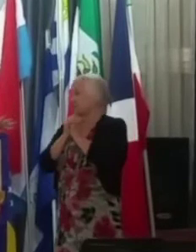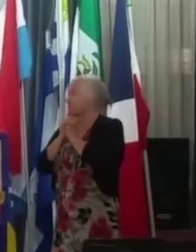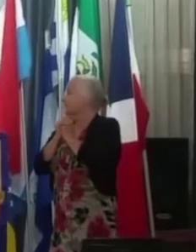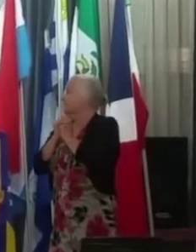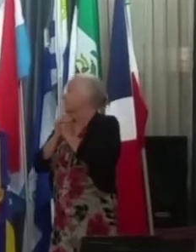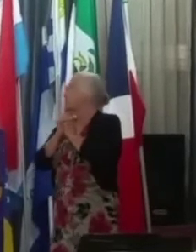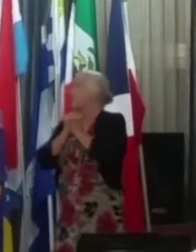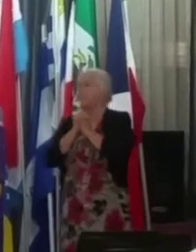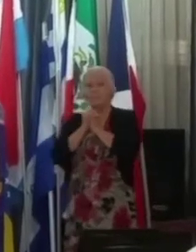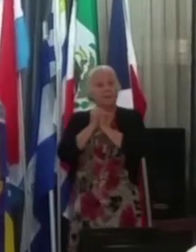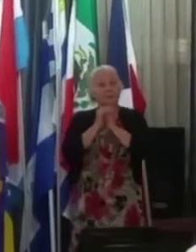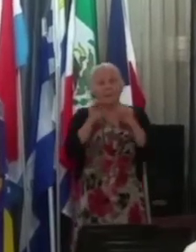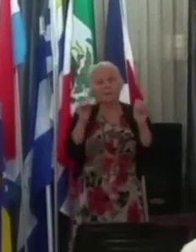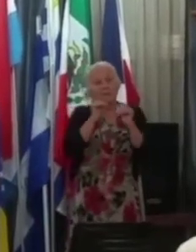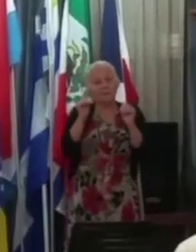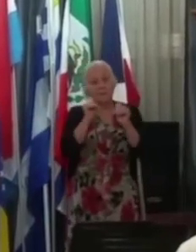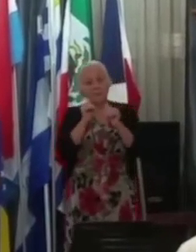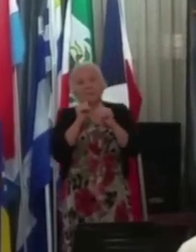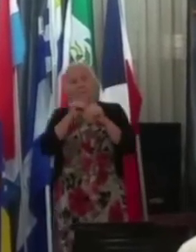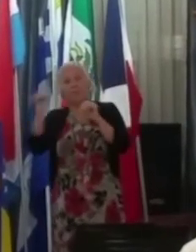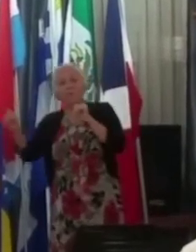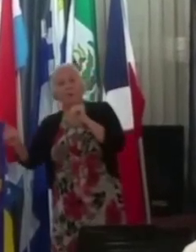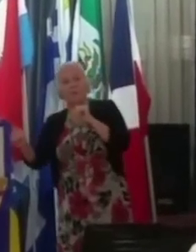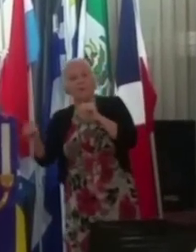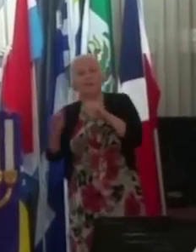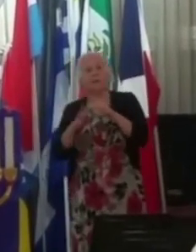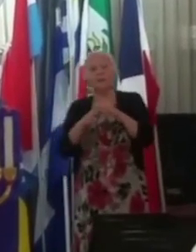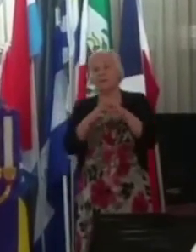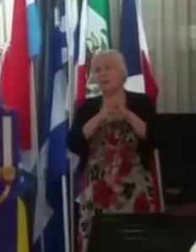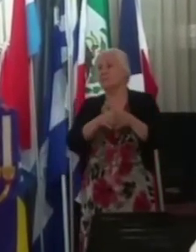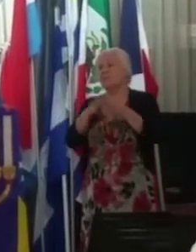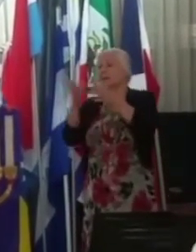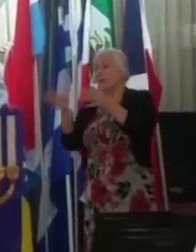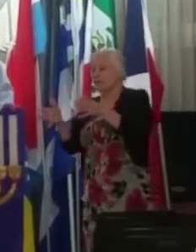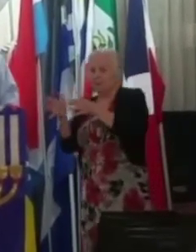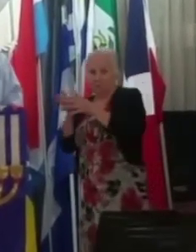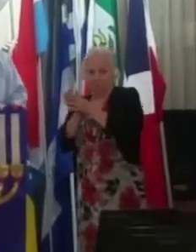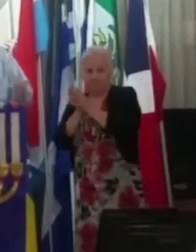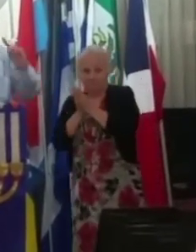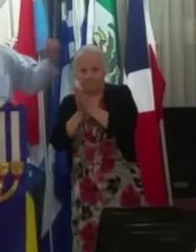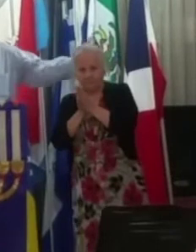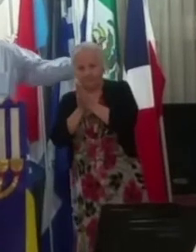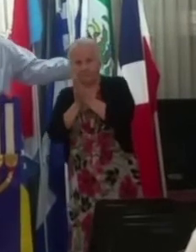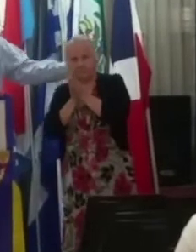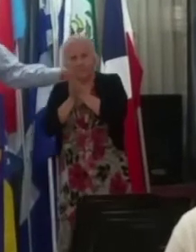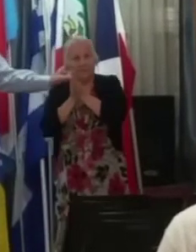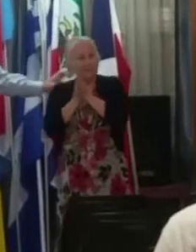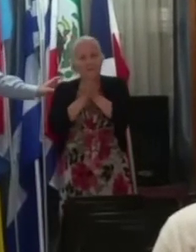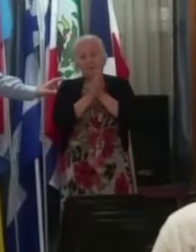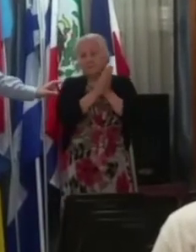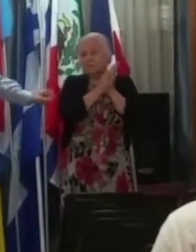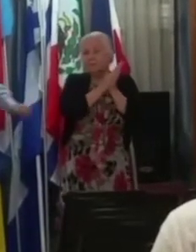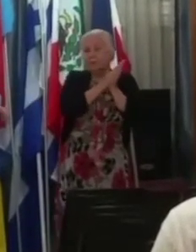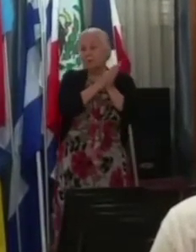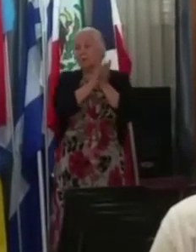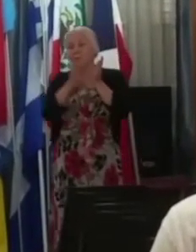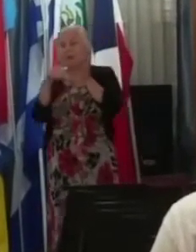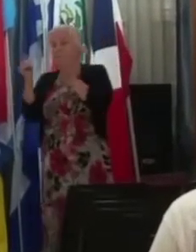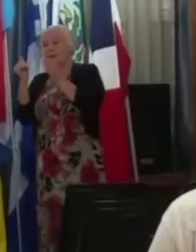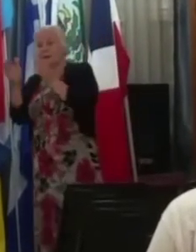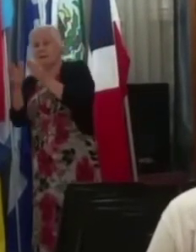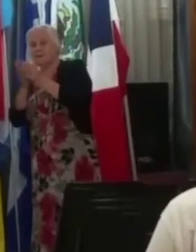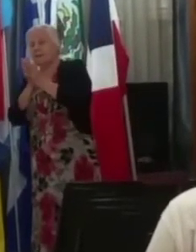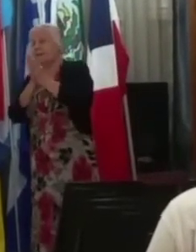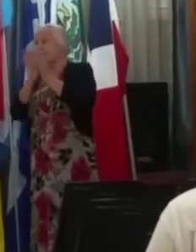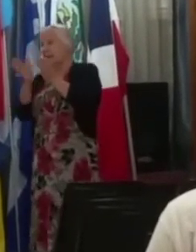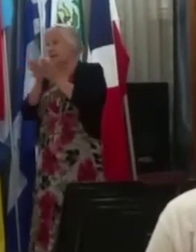we shouldn't worry about being deceived. No debemos estar preocupados en que seamos engañados. God will never lead us to do anything Dios no nos va